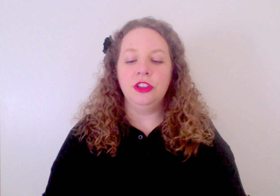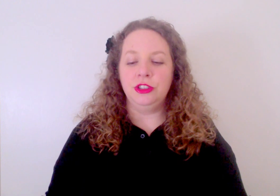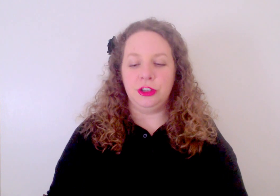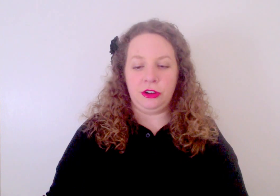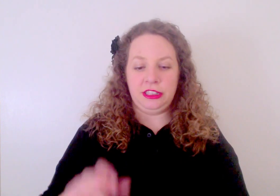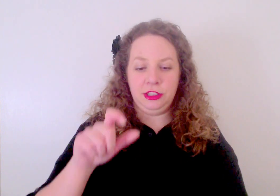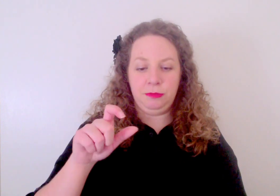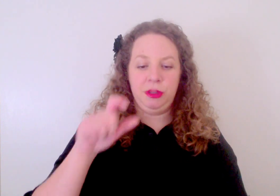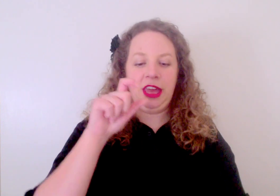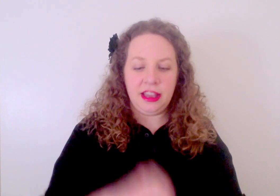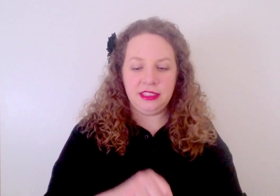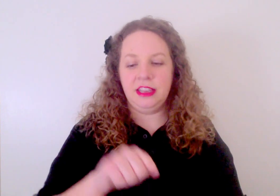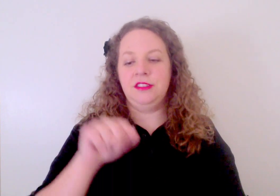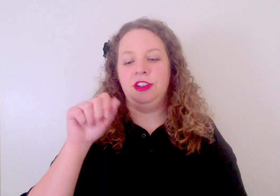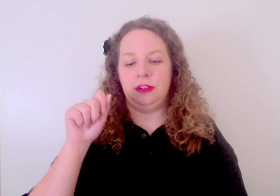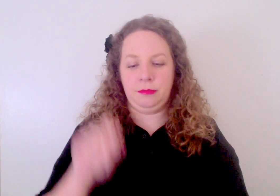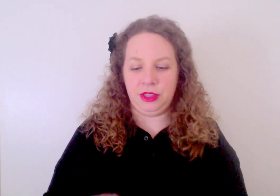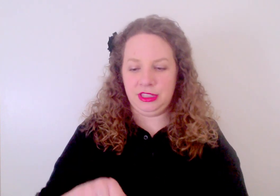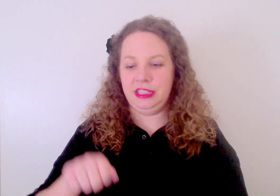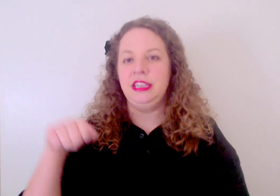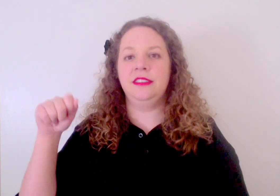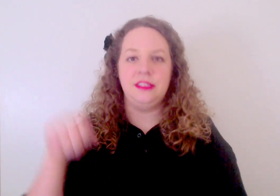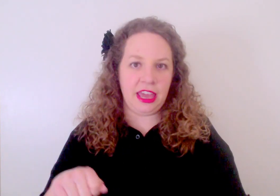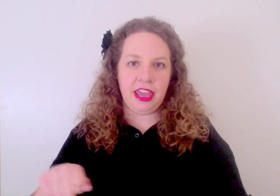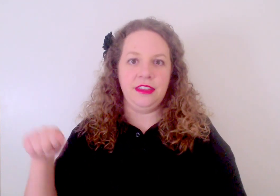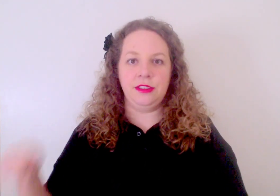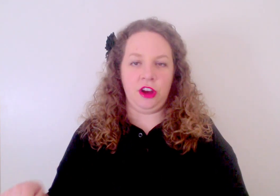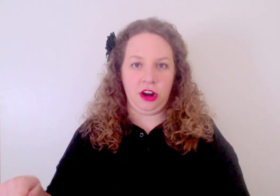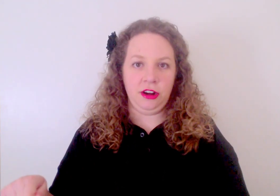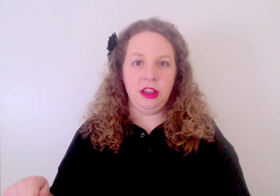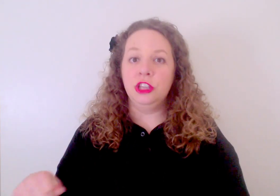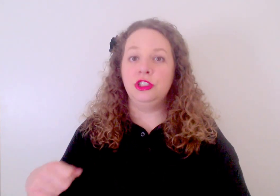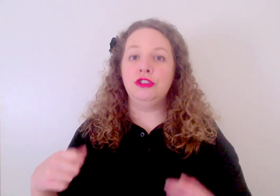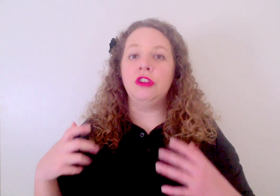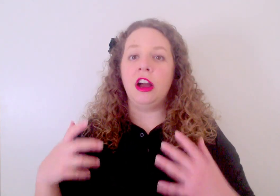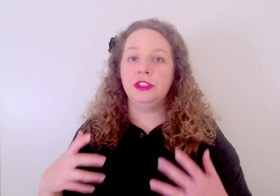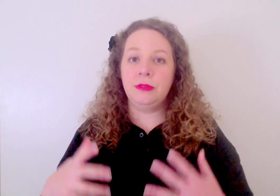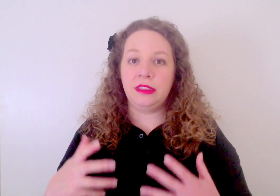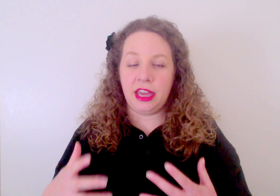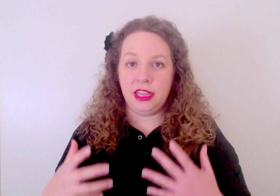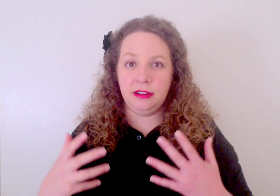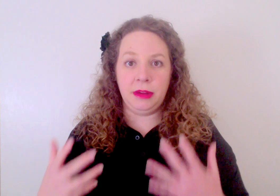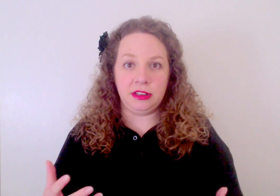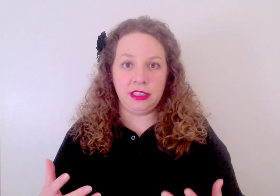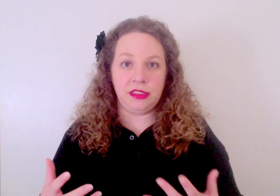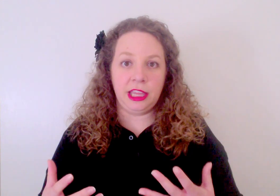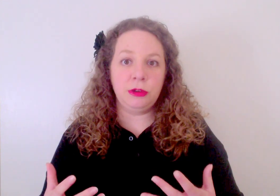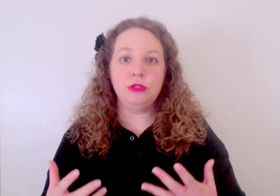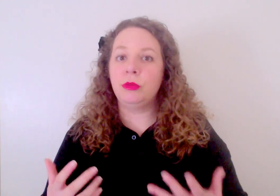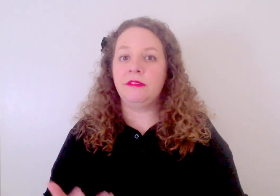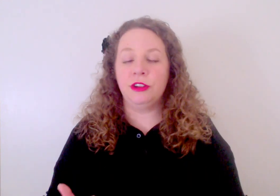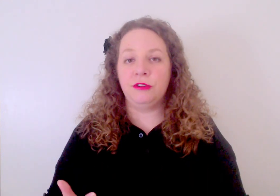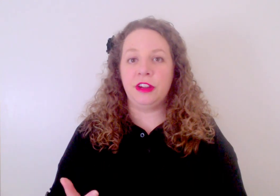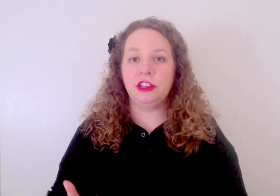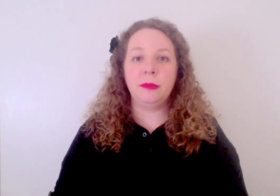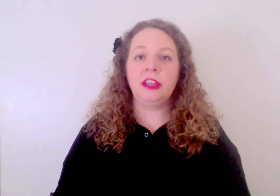So you're going to put the S in and then you're going to put the T, then the A, then the R. So you're not doing that in American Sign Language. Whenever you're fingerspelling,